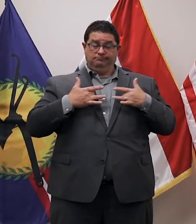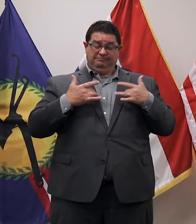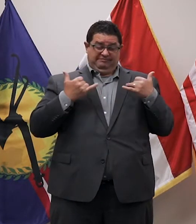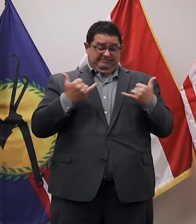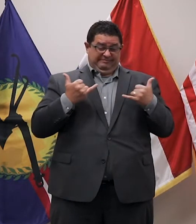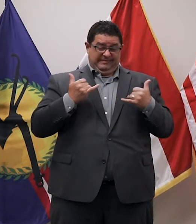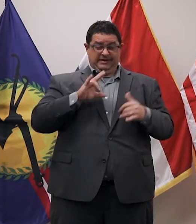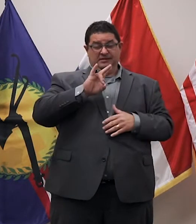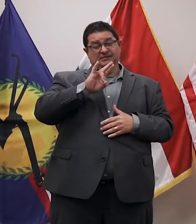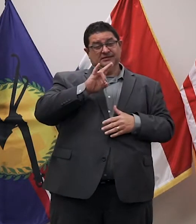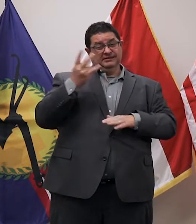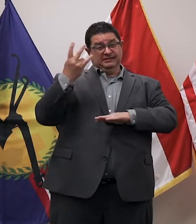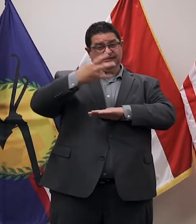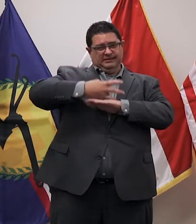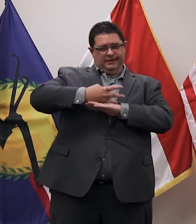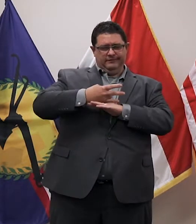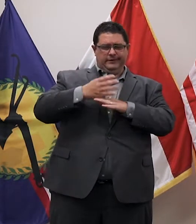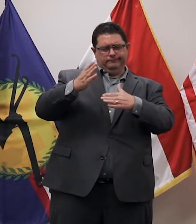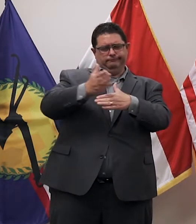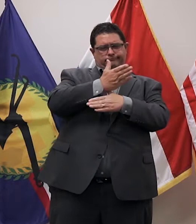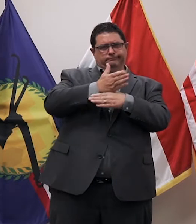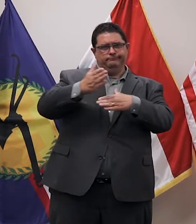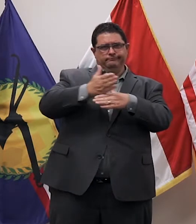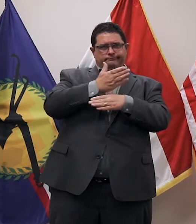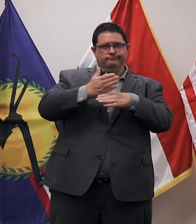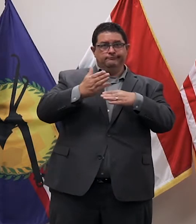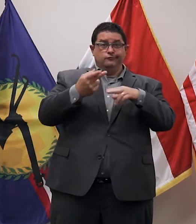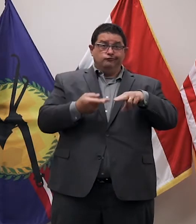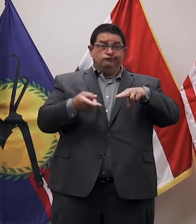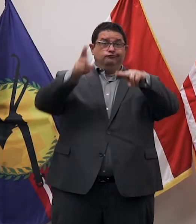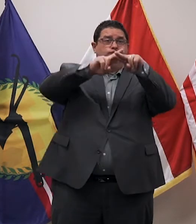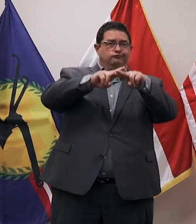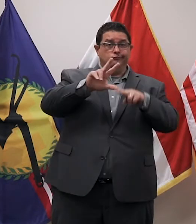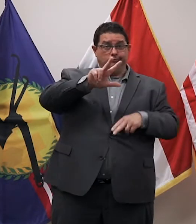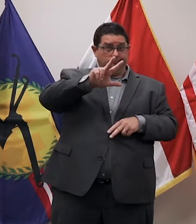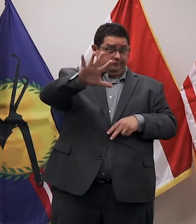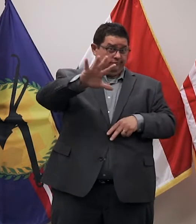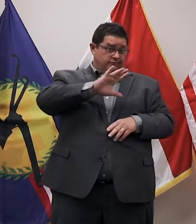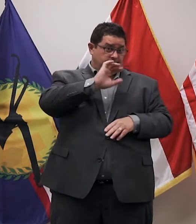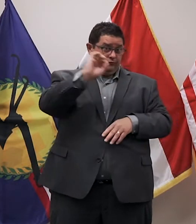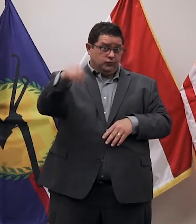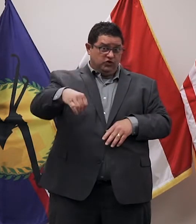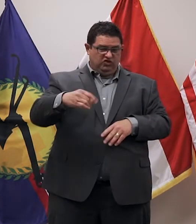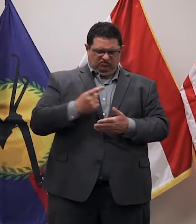average of COVID-19 cases jumped 35% in the last week.